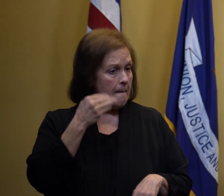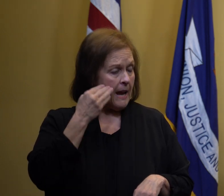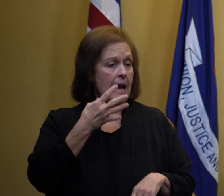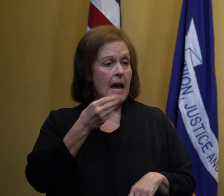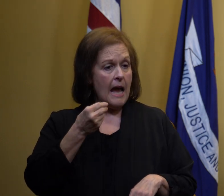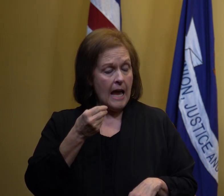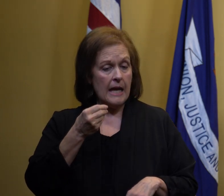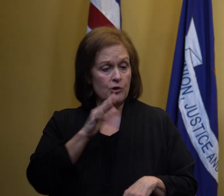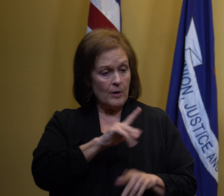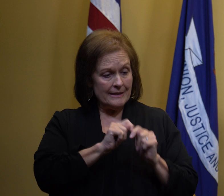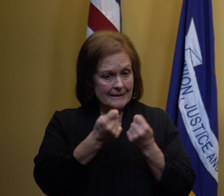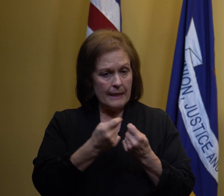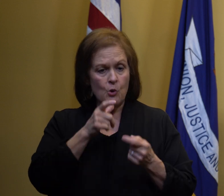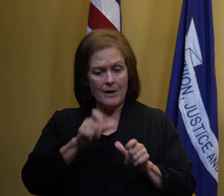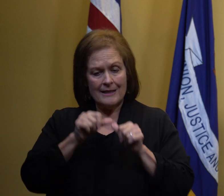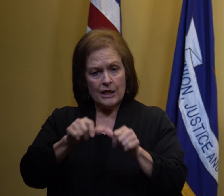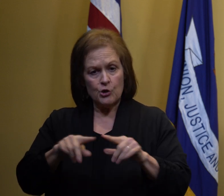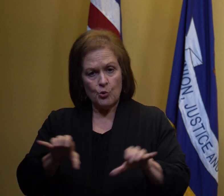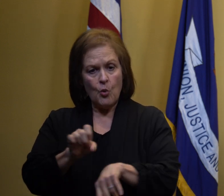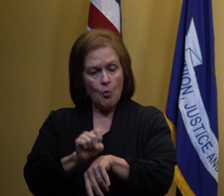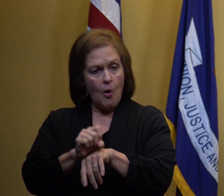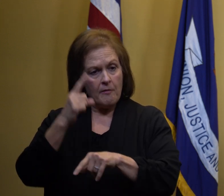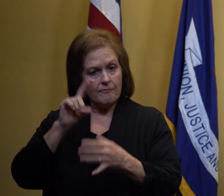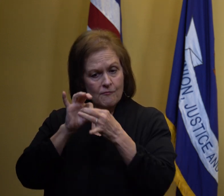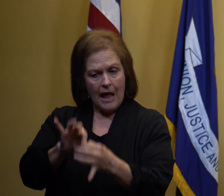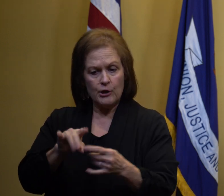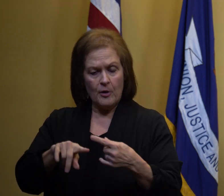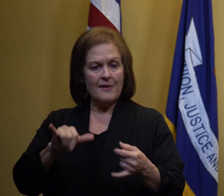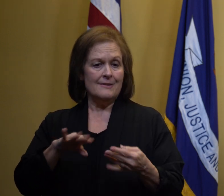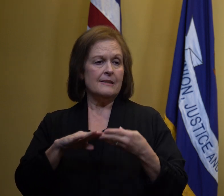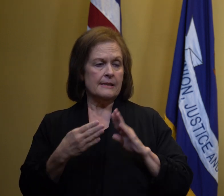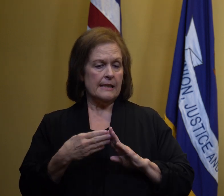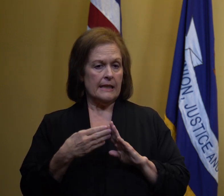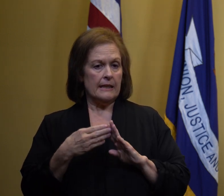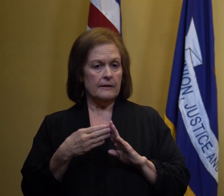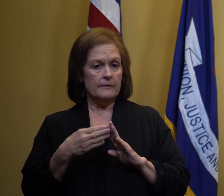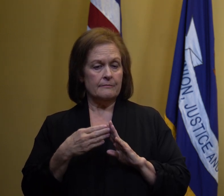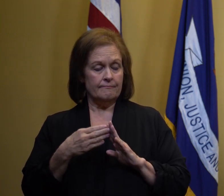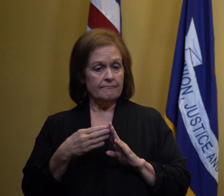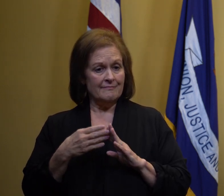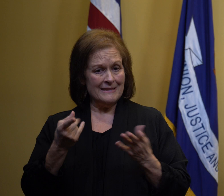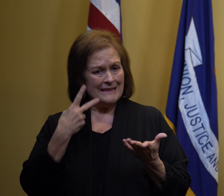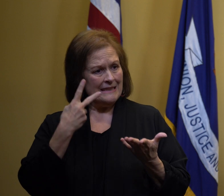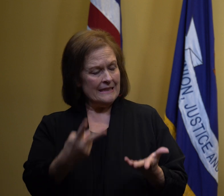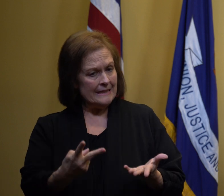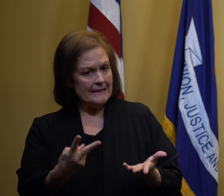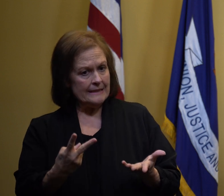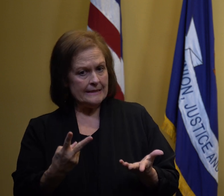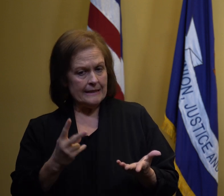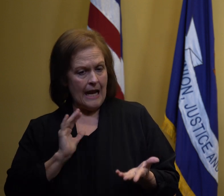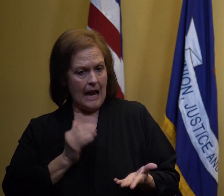who continue to do the work on behalf of this city. And the fruits,